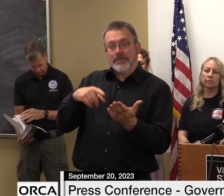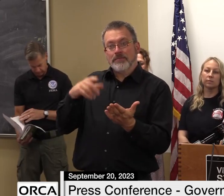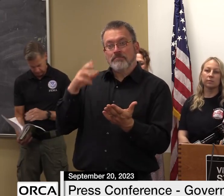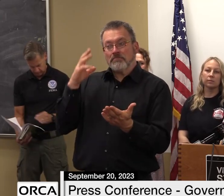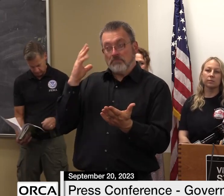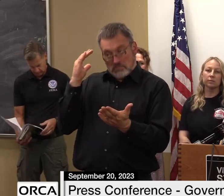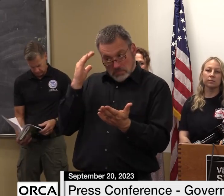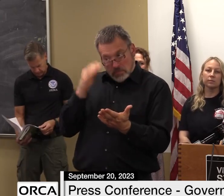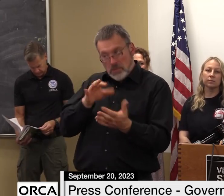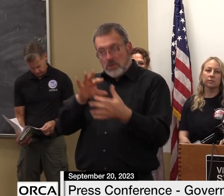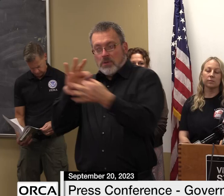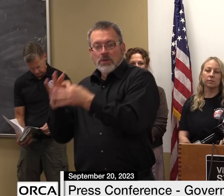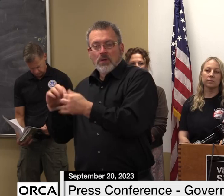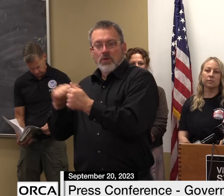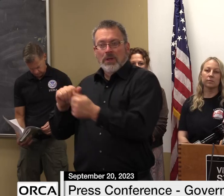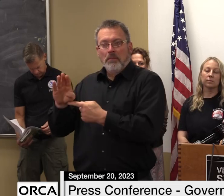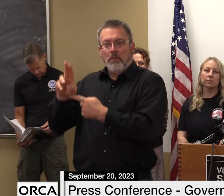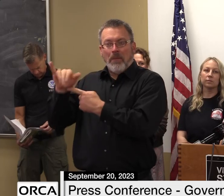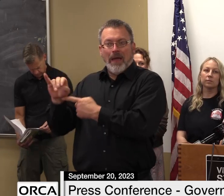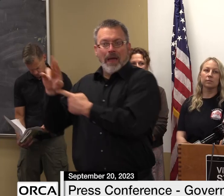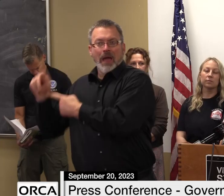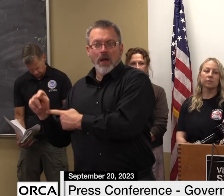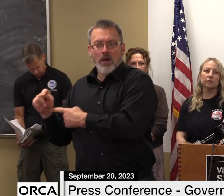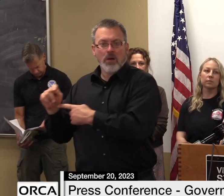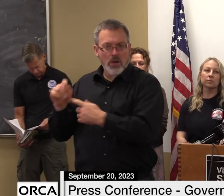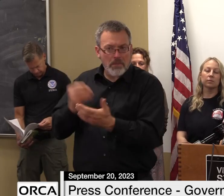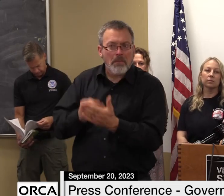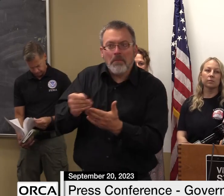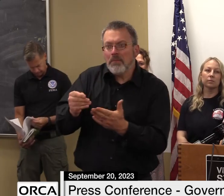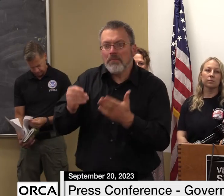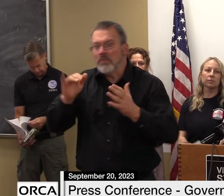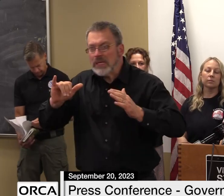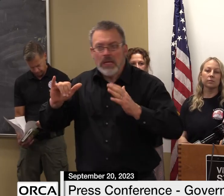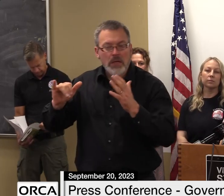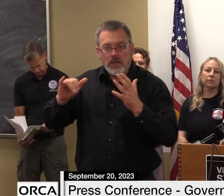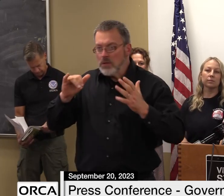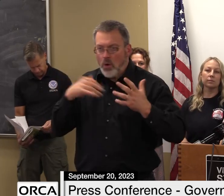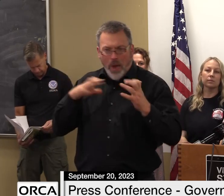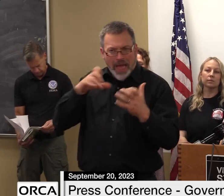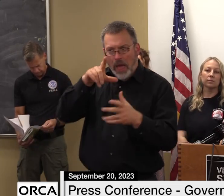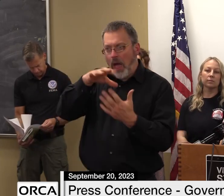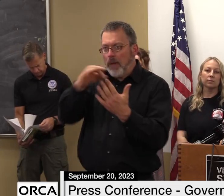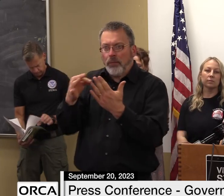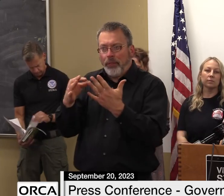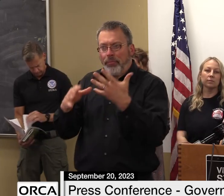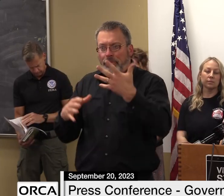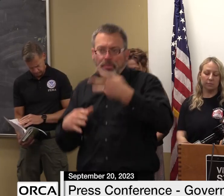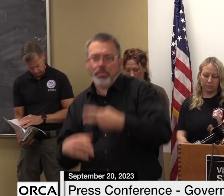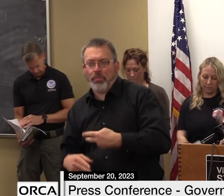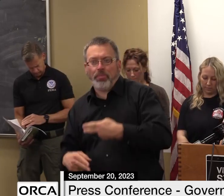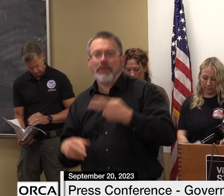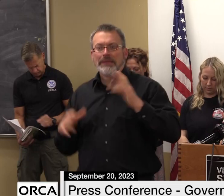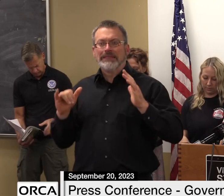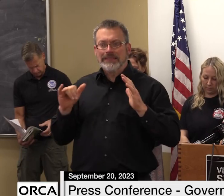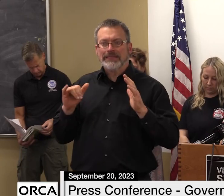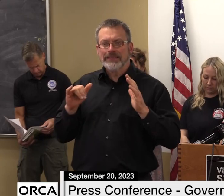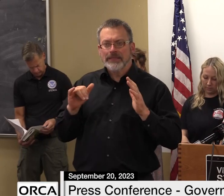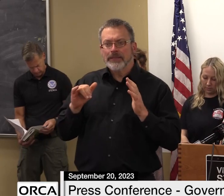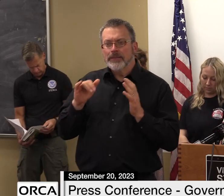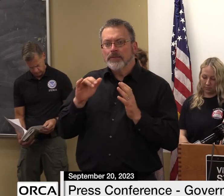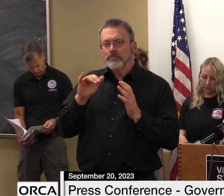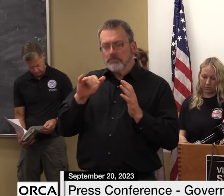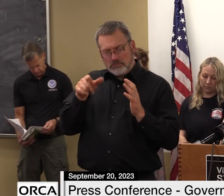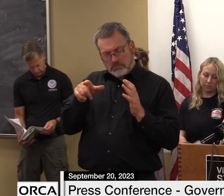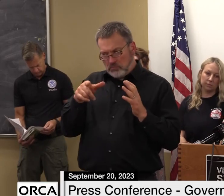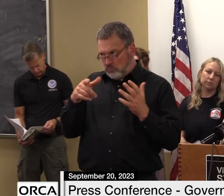So we wouldn't want you to be harmed down the road because you had an individual assistance award that you used, but you didn't have the receipts to show you used